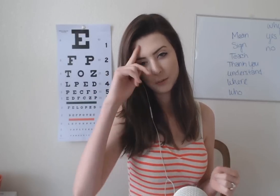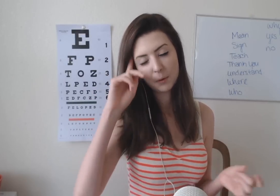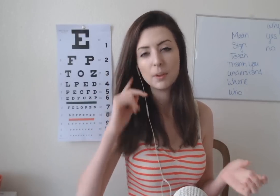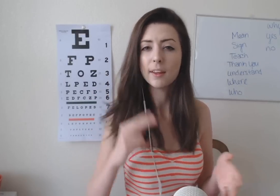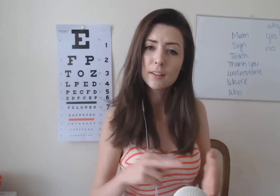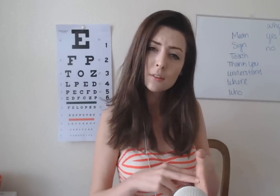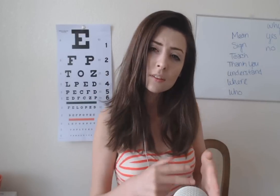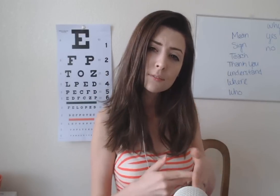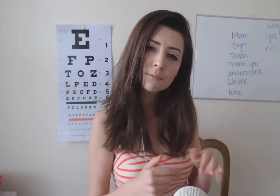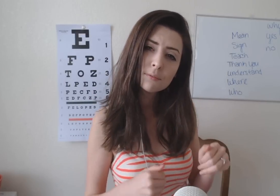to be like,